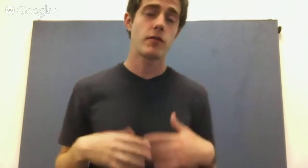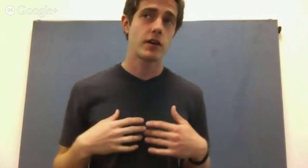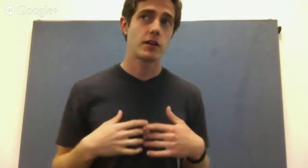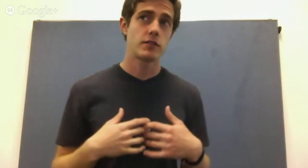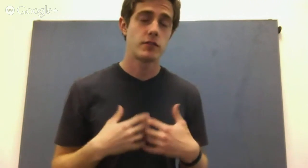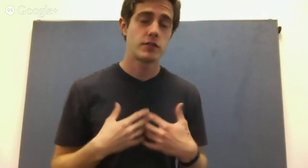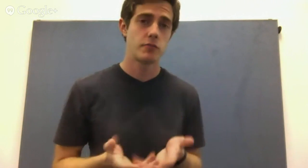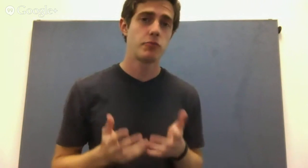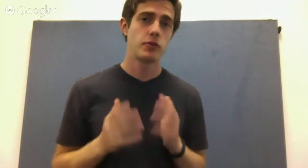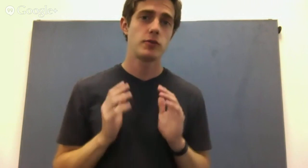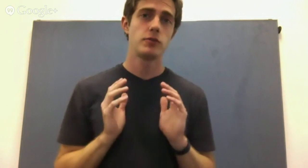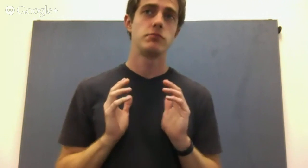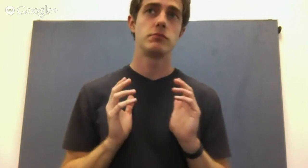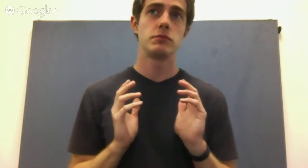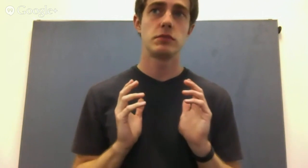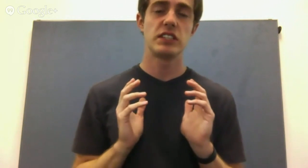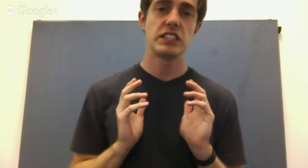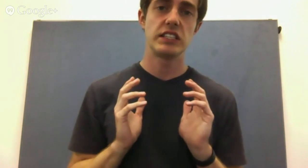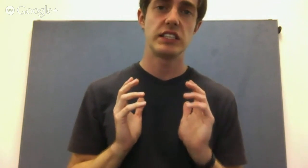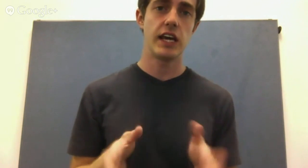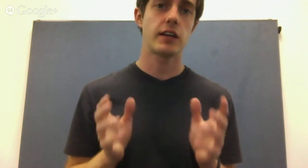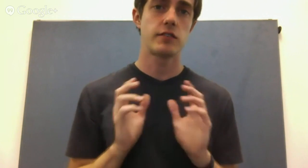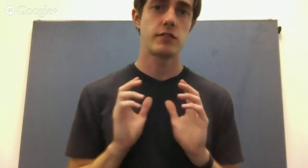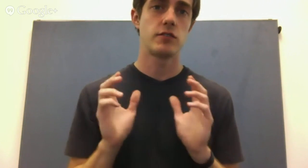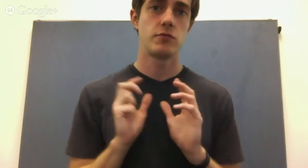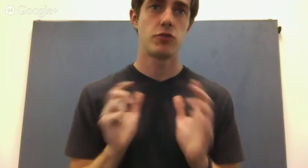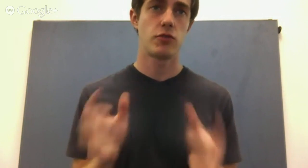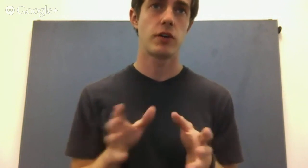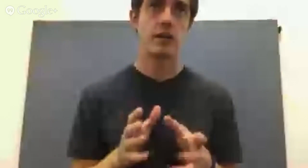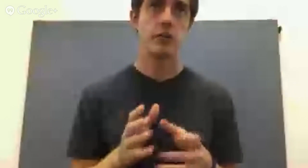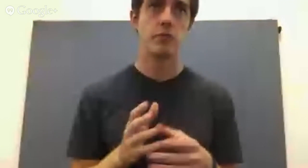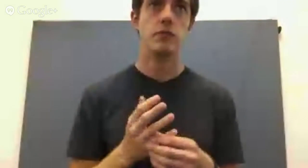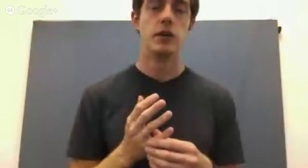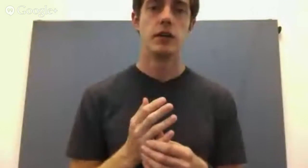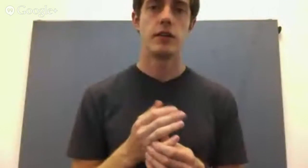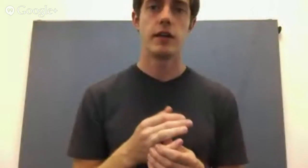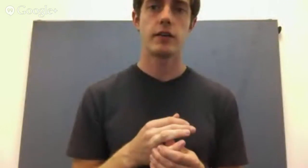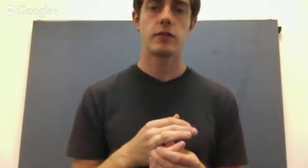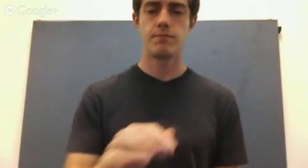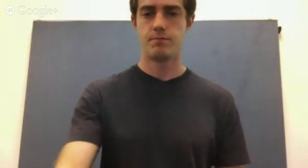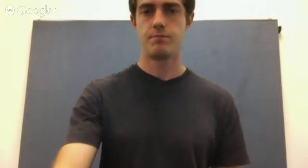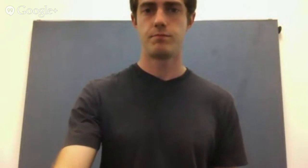a simple text program that